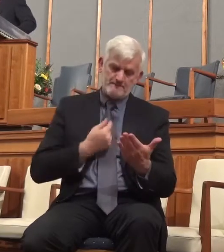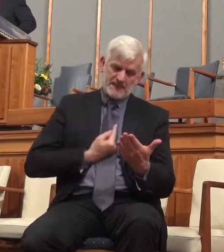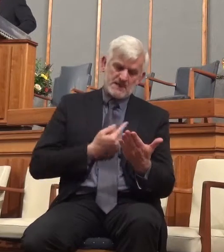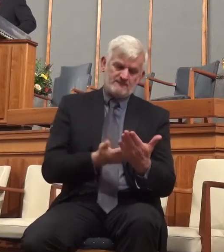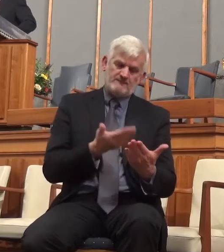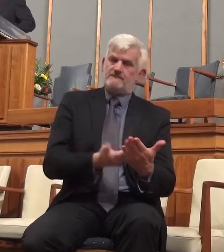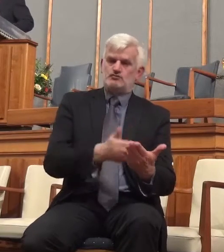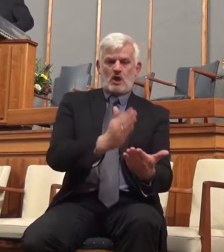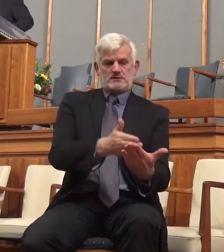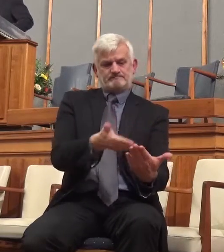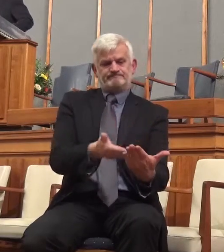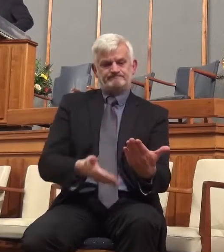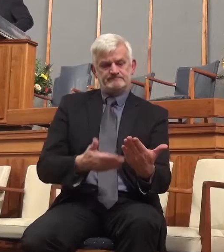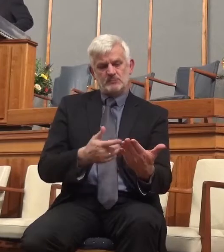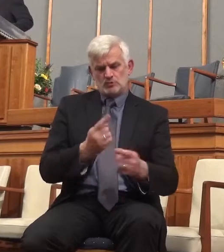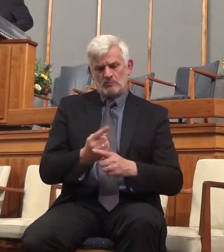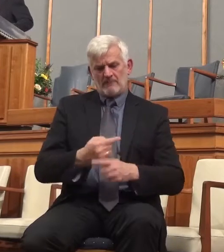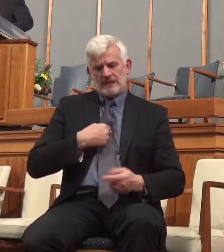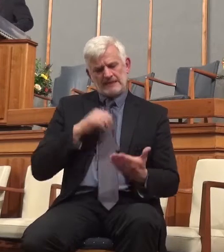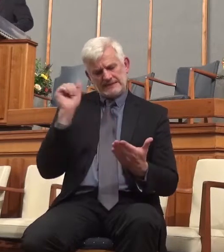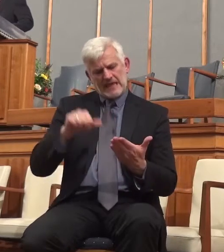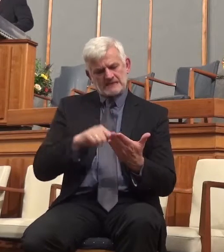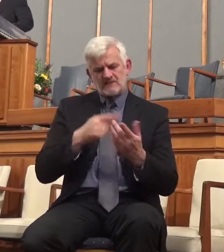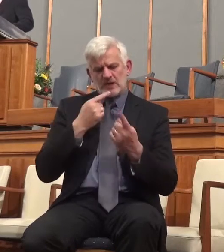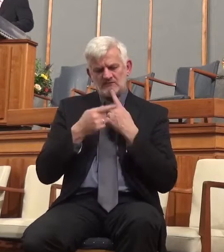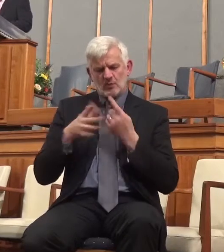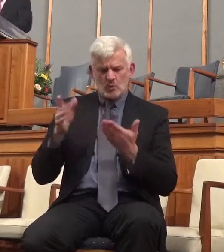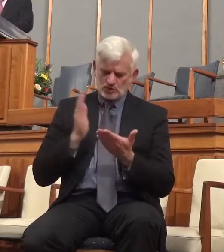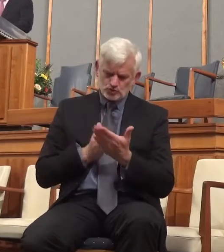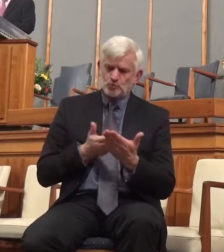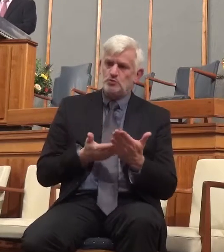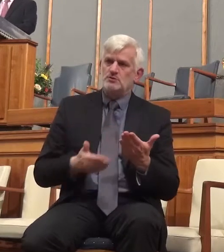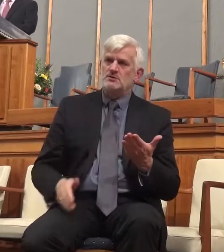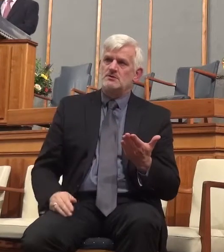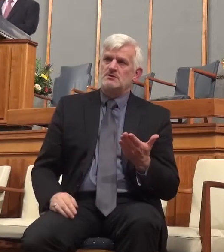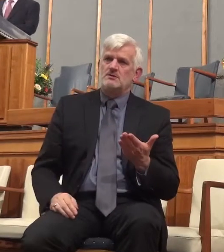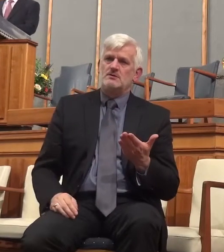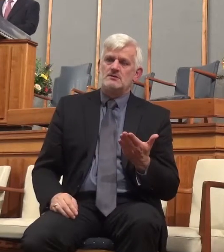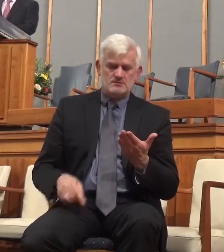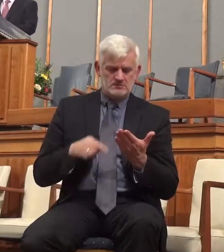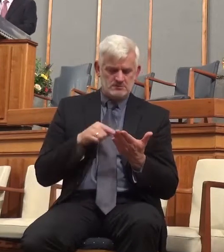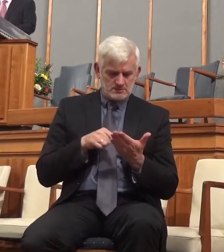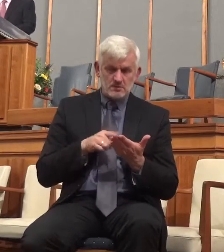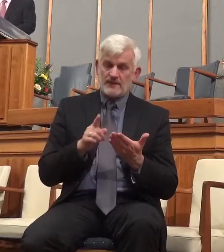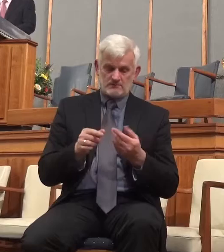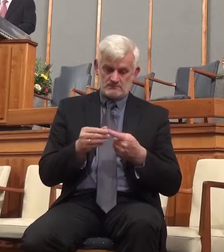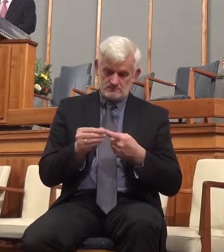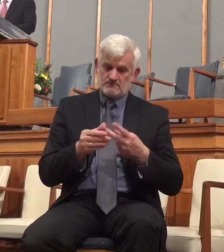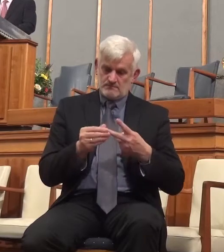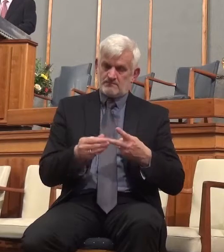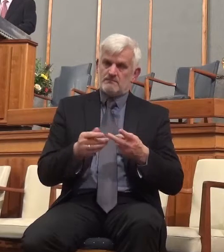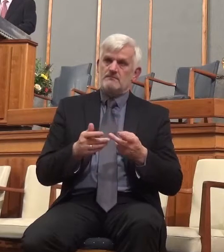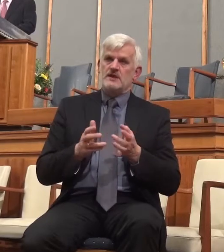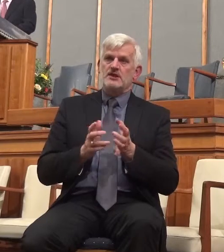true. This is authentic information. And the information it gives about Christ that I've been